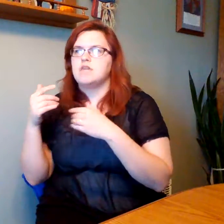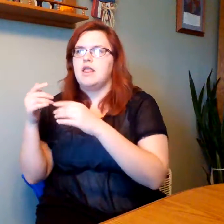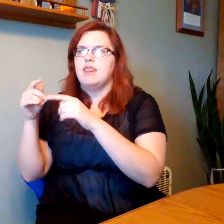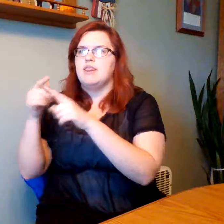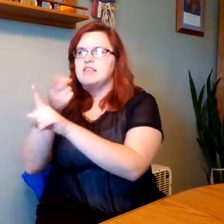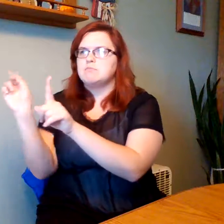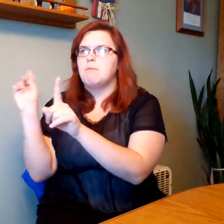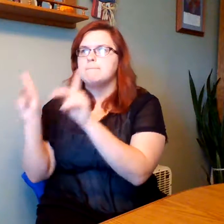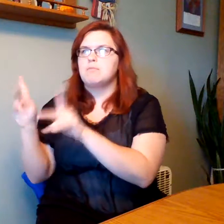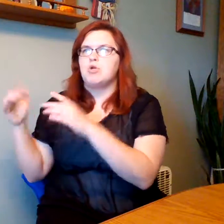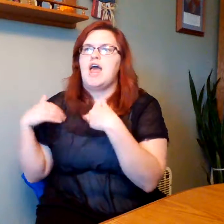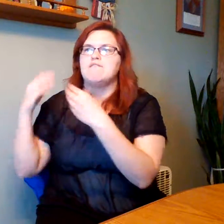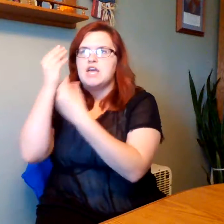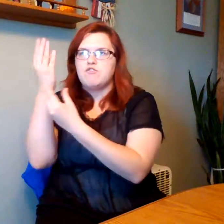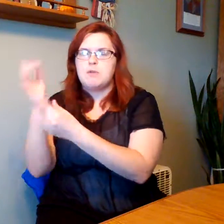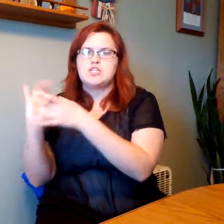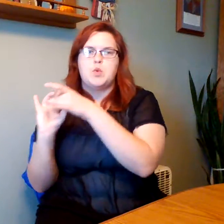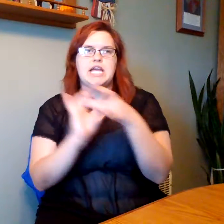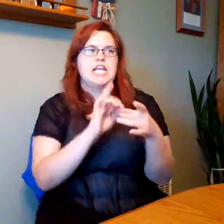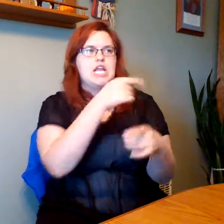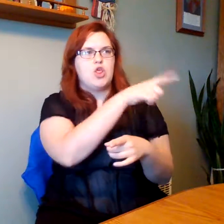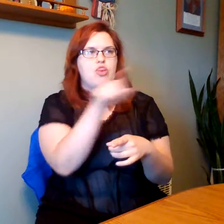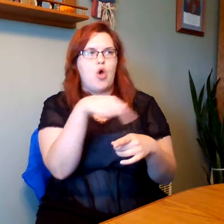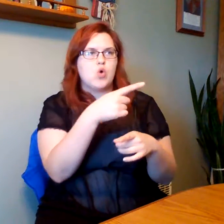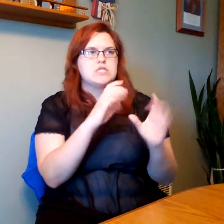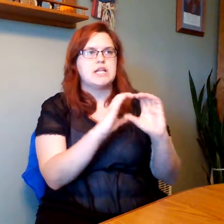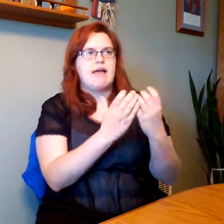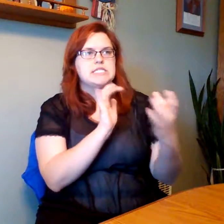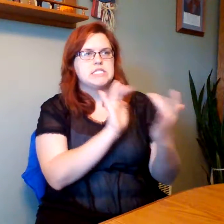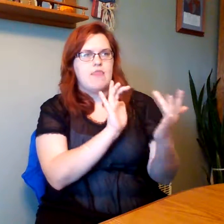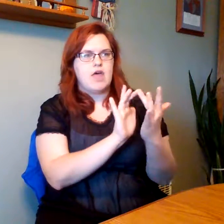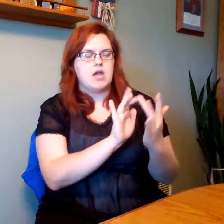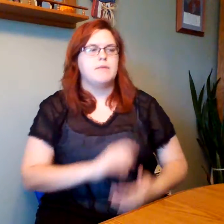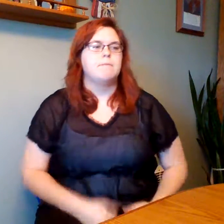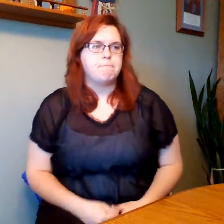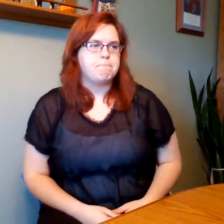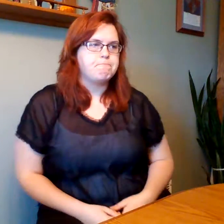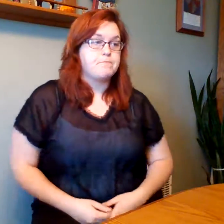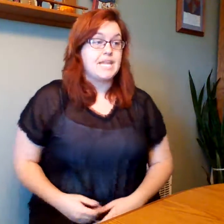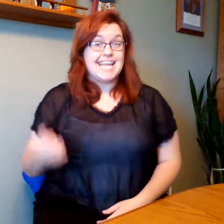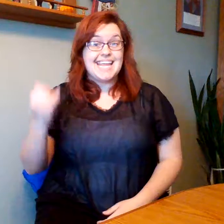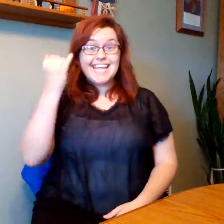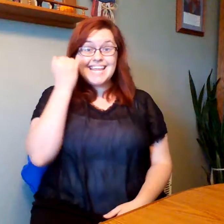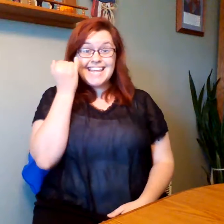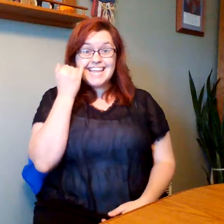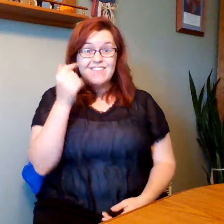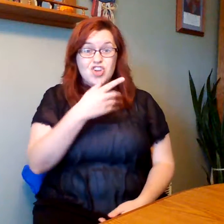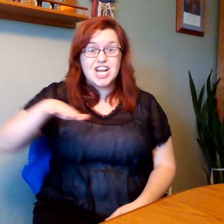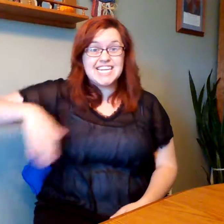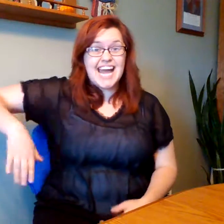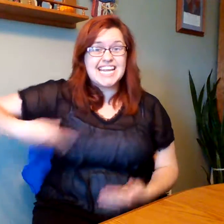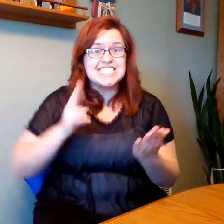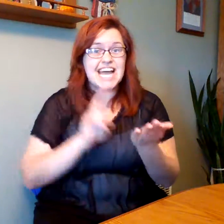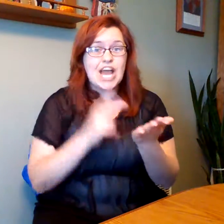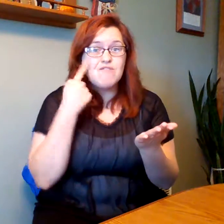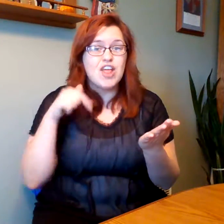who to contact. Okay. If you're waitlisted for this course, the chances are pretty good that you're going